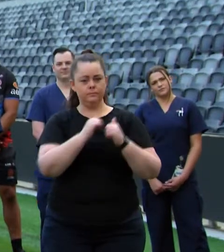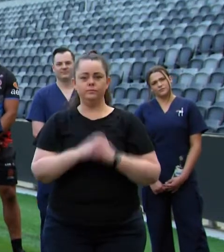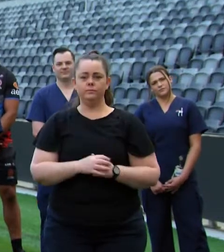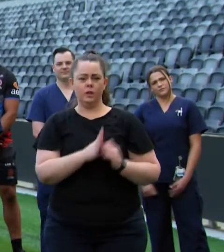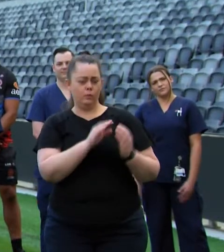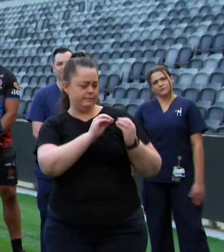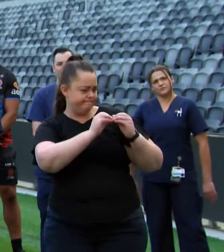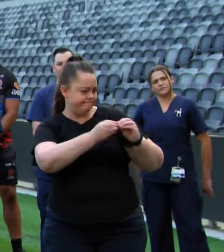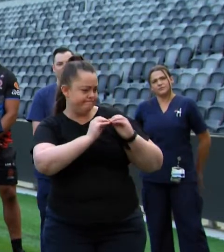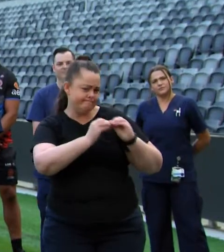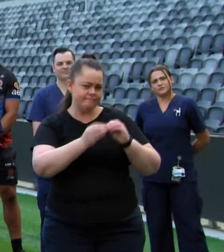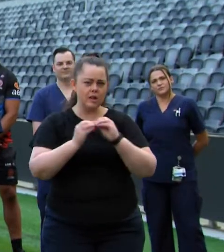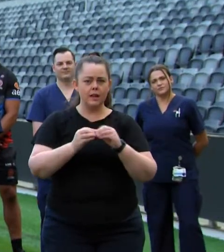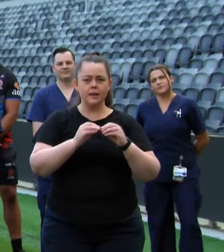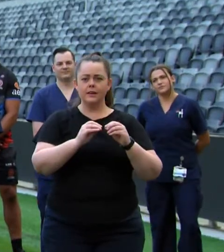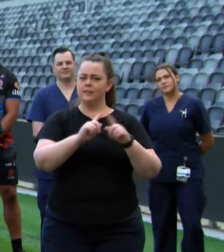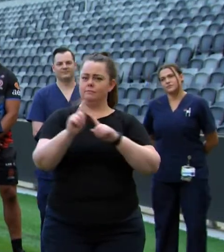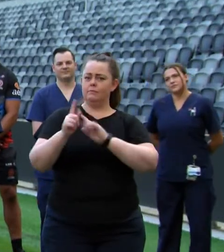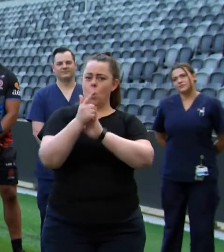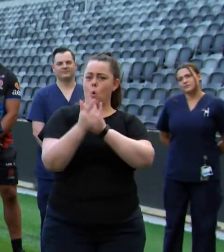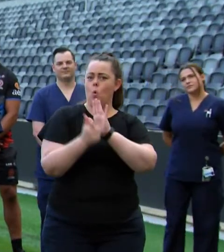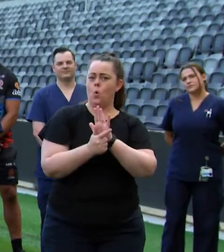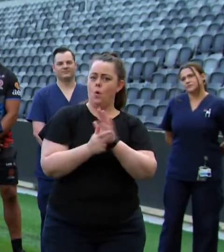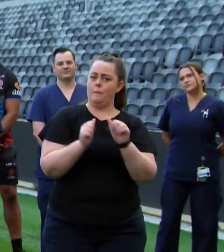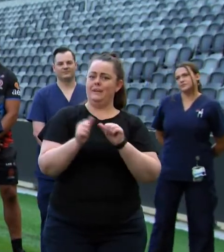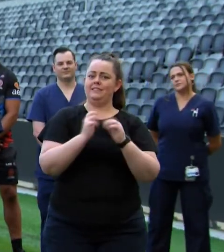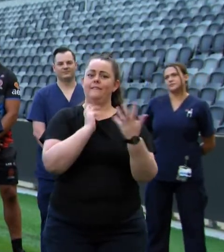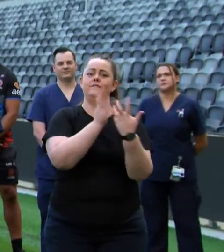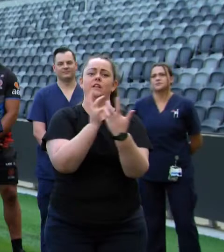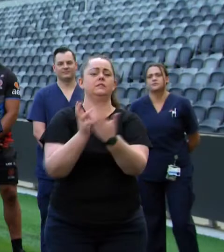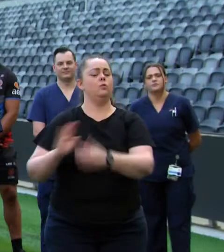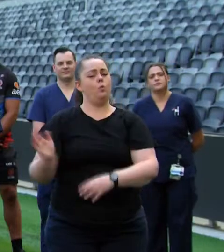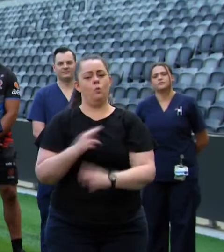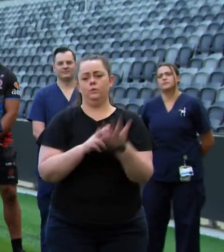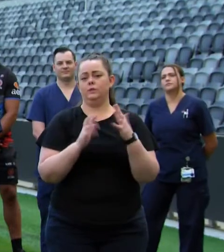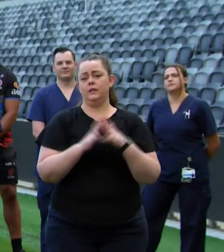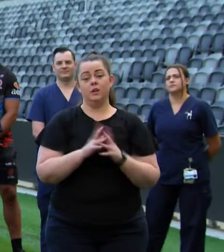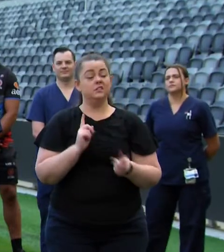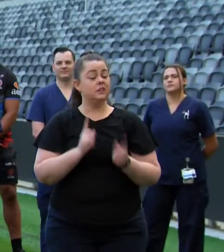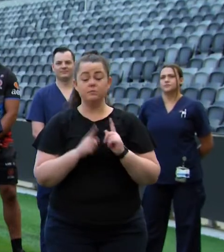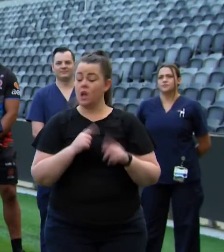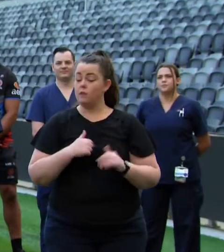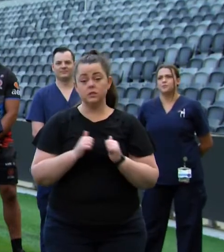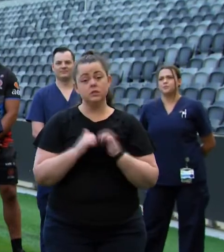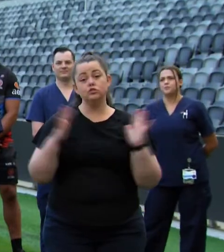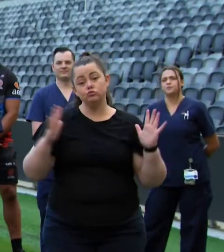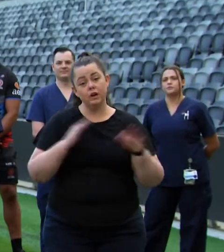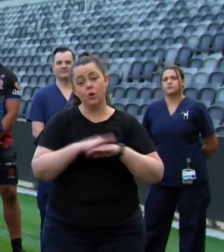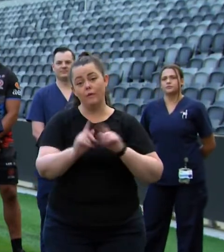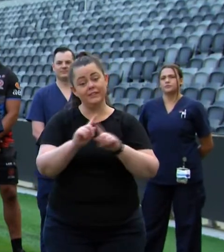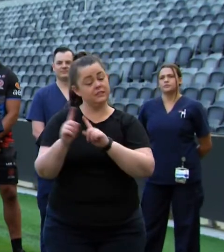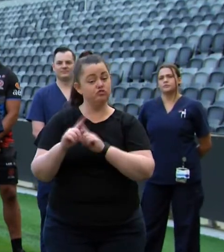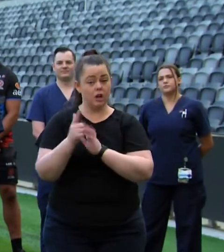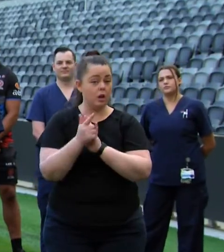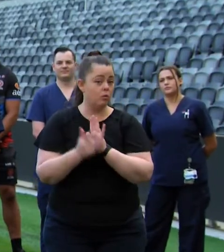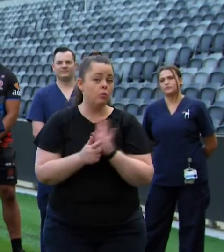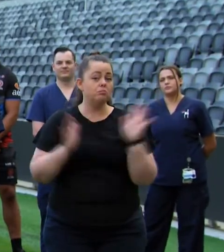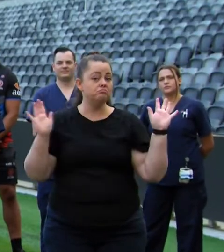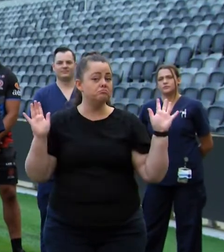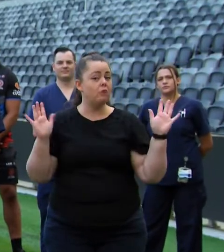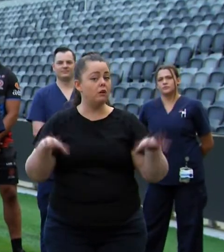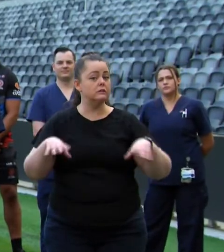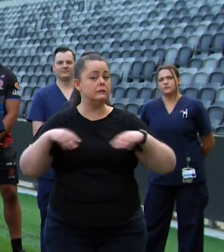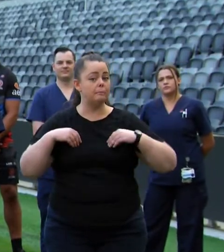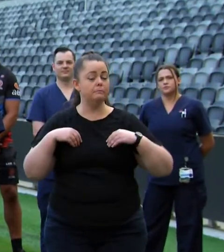navigate legislation in the best interest of the people of New South Wales. We won't always agree on legislation. I accept